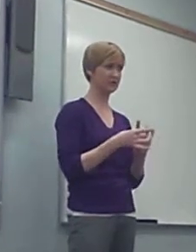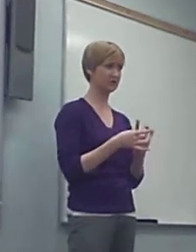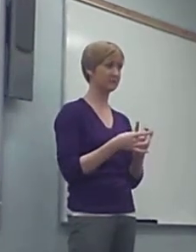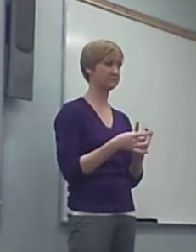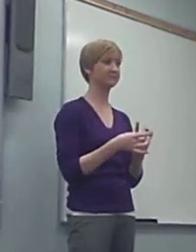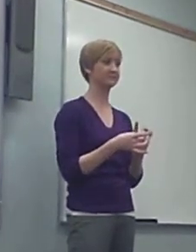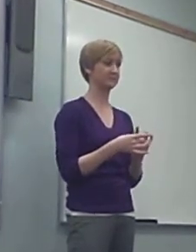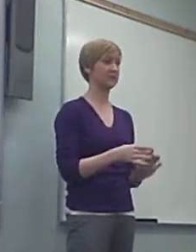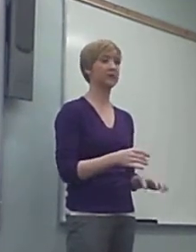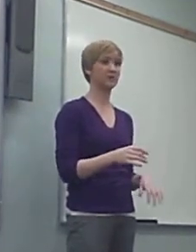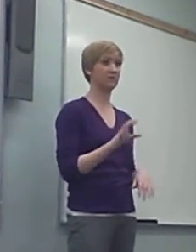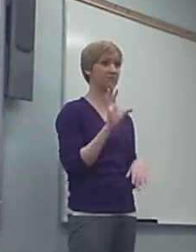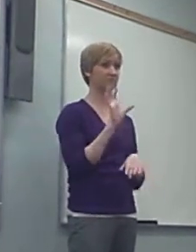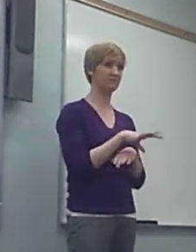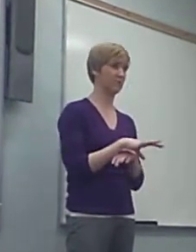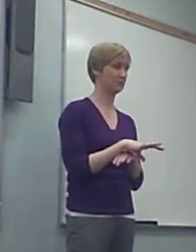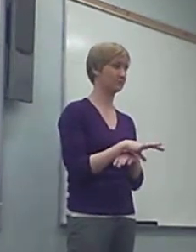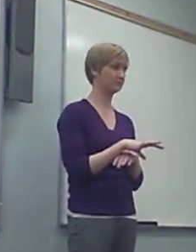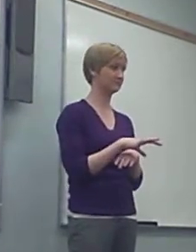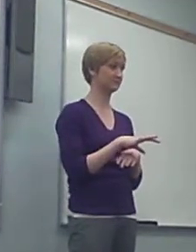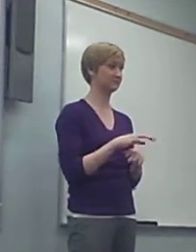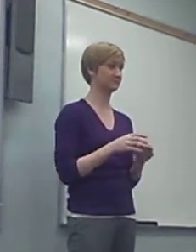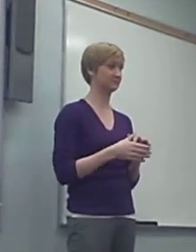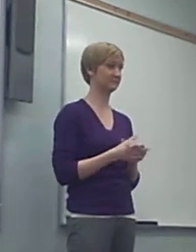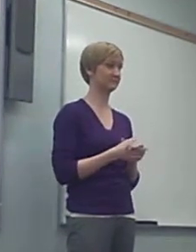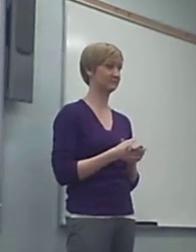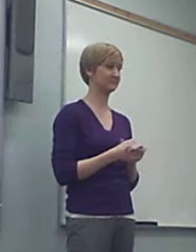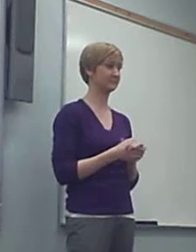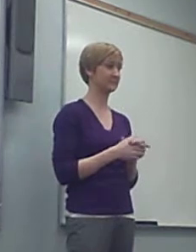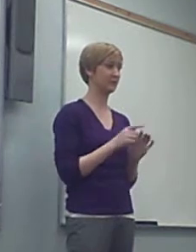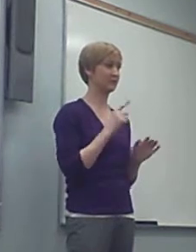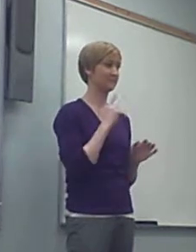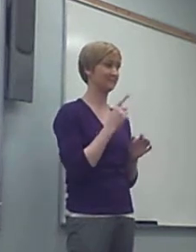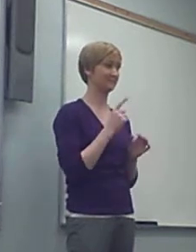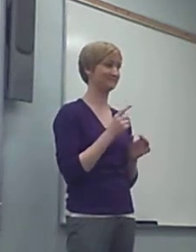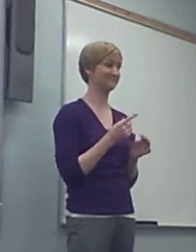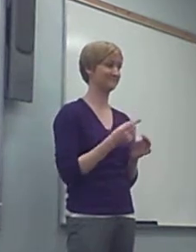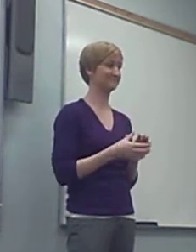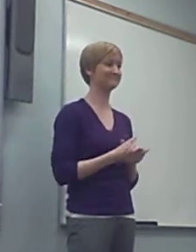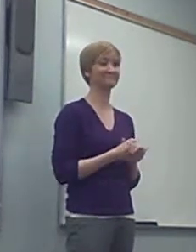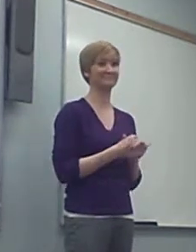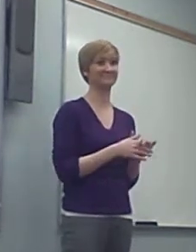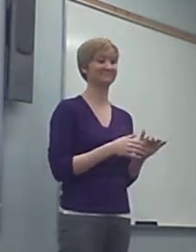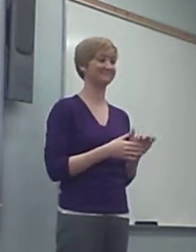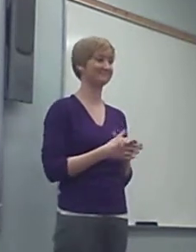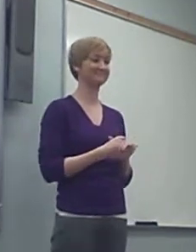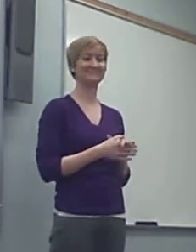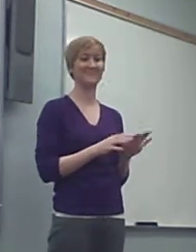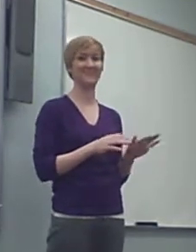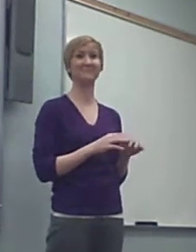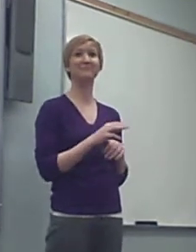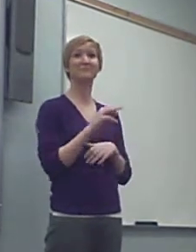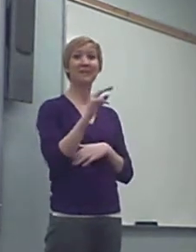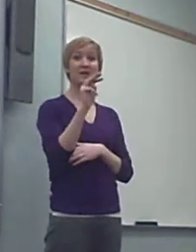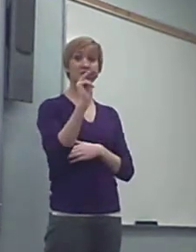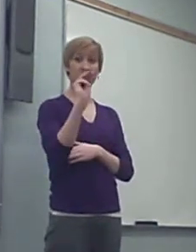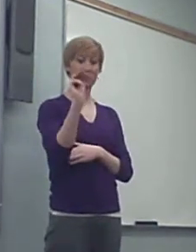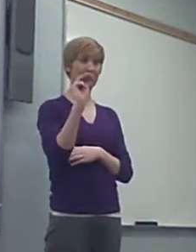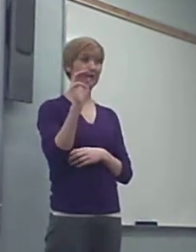I actually founded an organization called the Wisconsin Registry of Christian Interpreters, and we did this survey, and Marika was actually the signer. Did you ever see that survey? Mm-hmm. It's